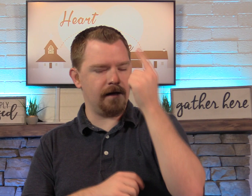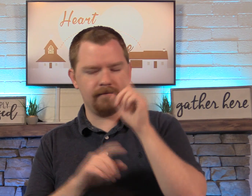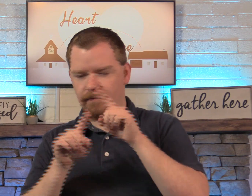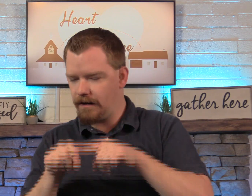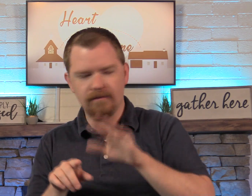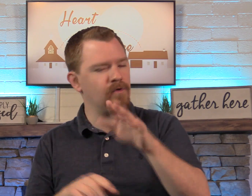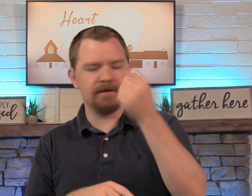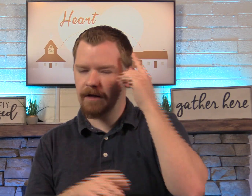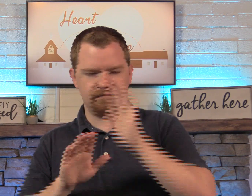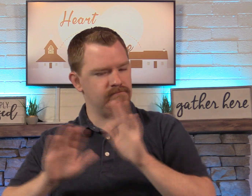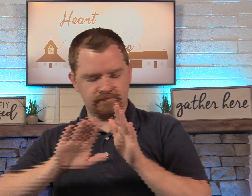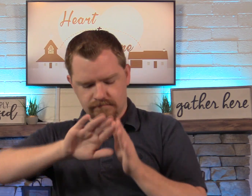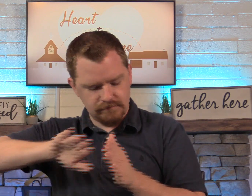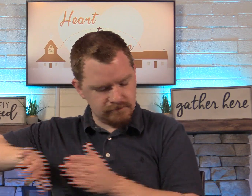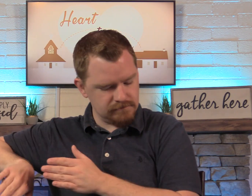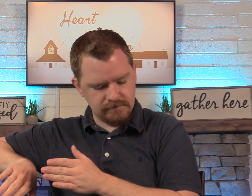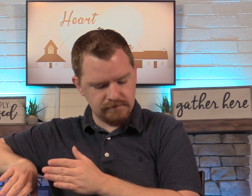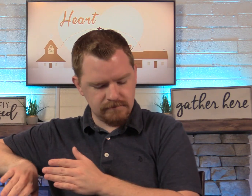Don't lean on your own understanding.